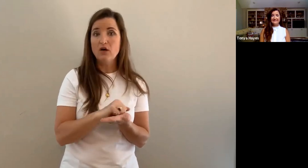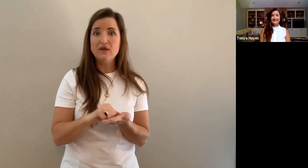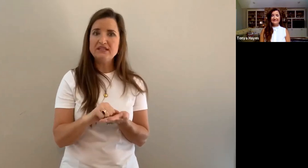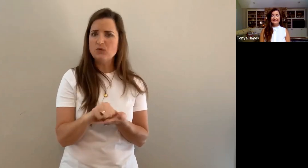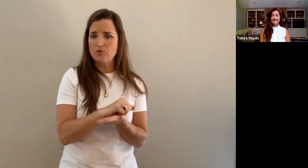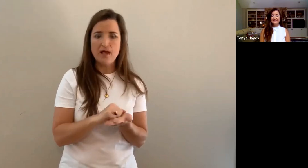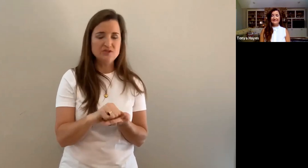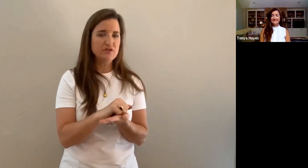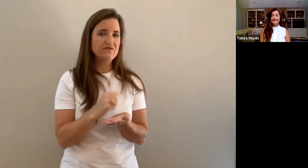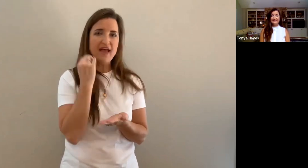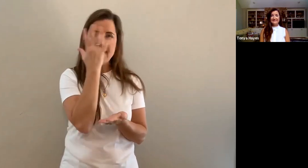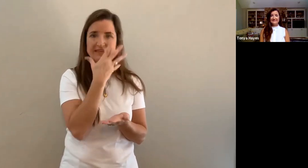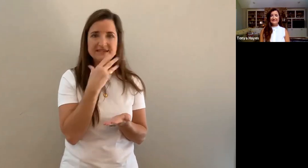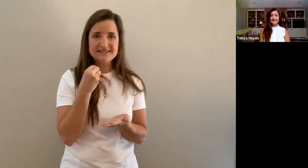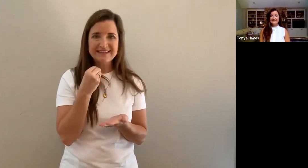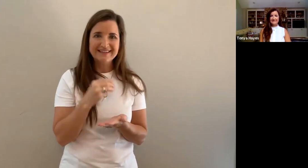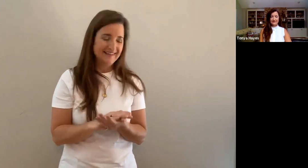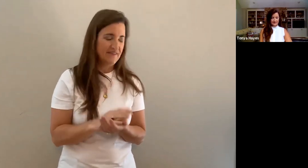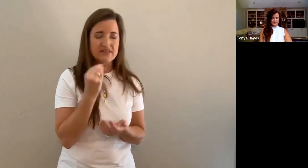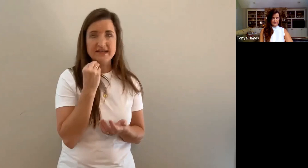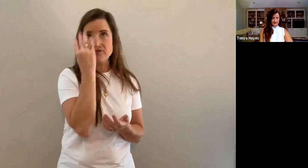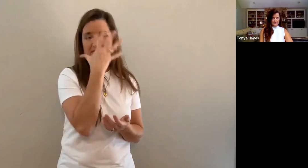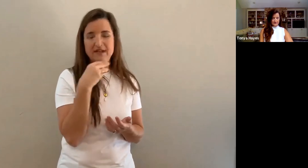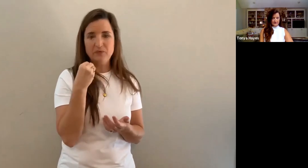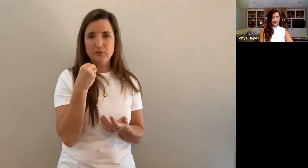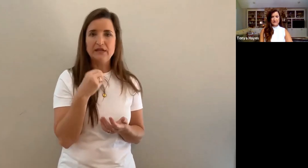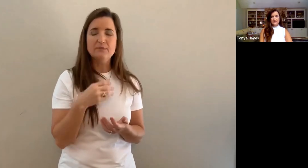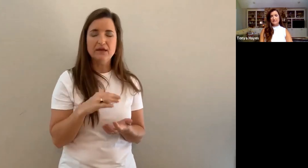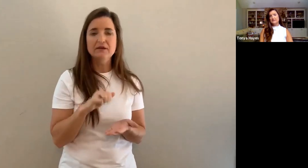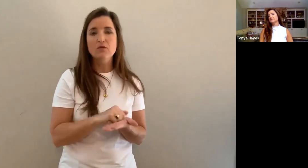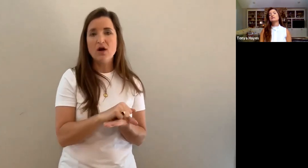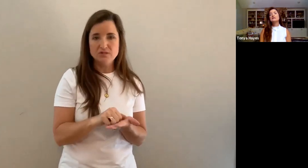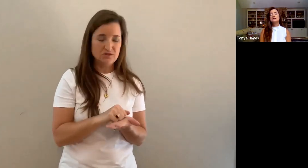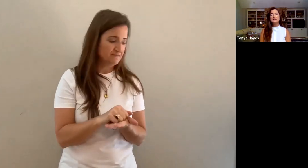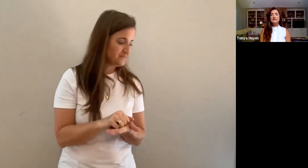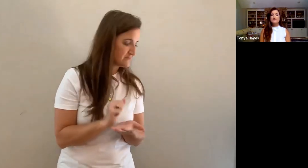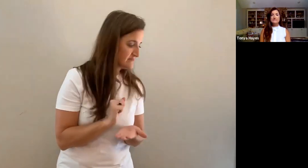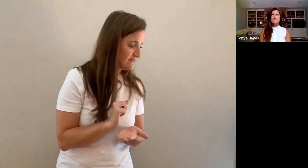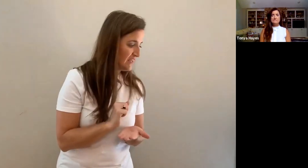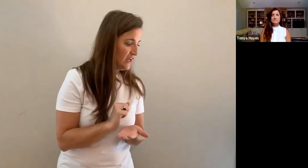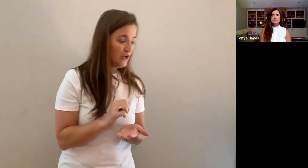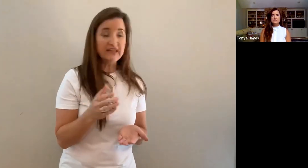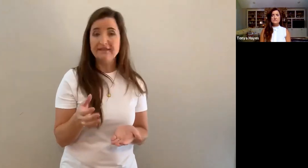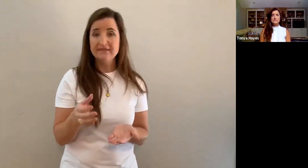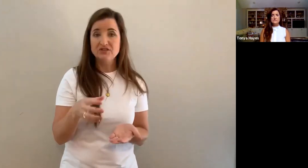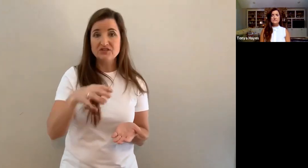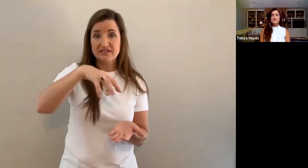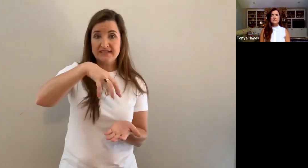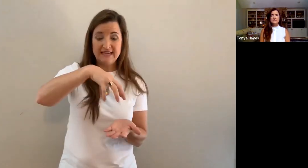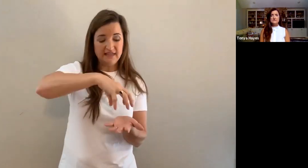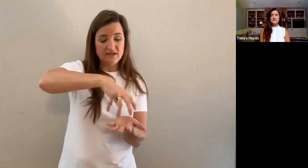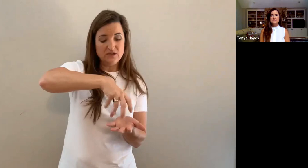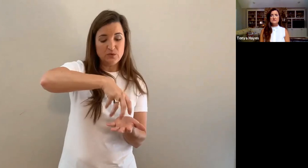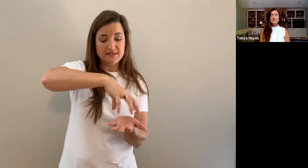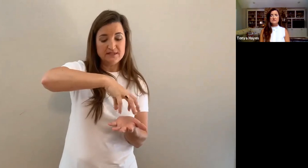wash. Oh, we need to wash your face. And this is actually the sign for pretty, but wash. Cookie. You're just